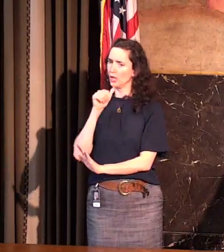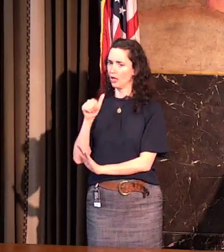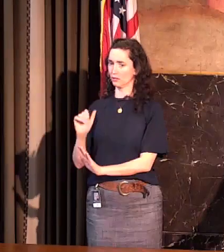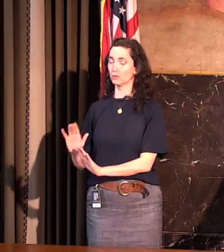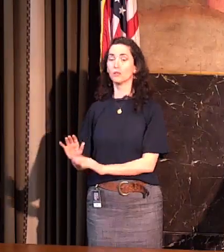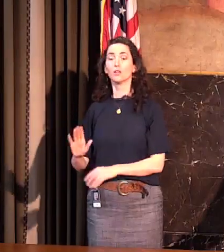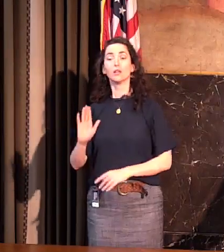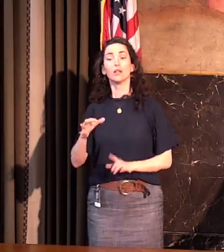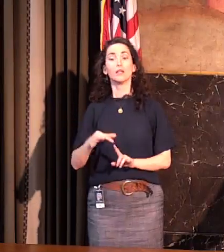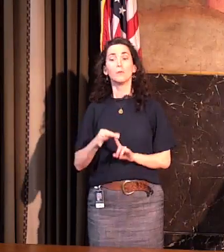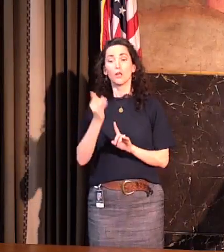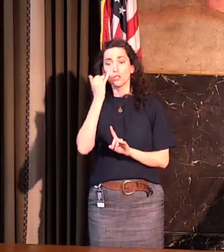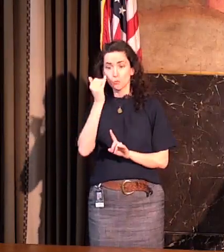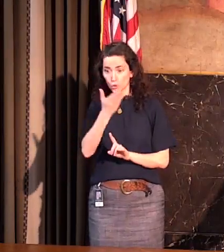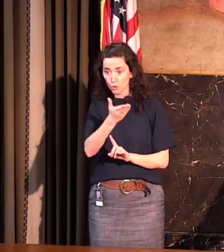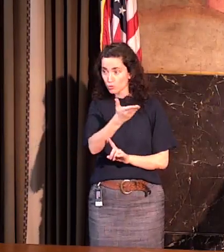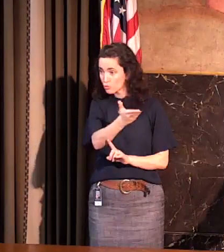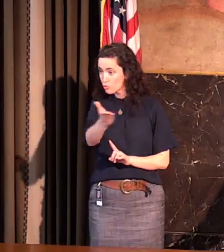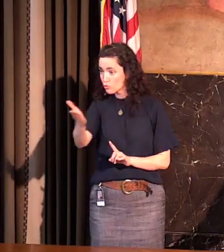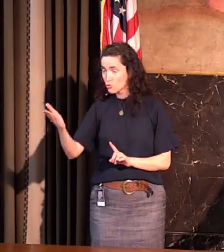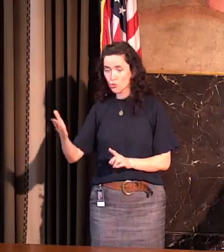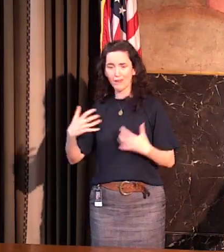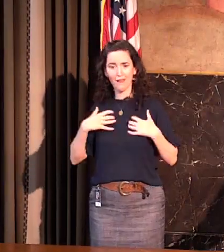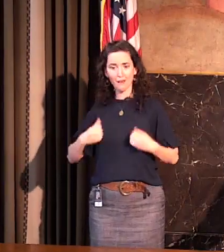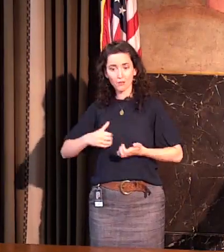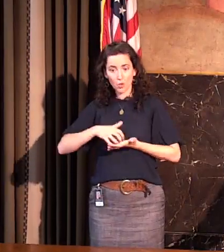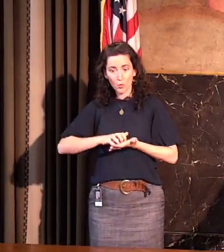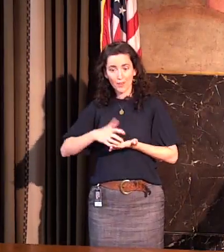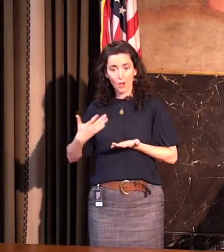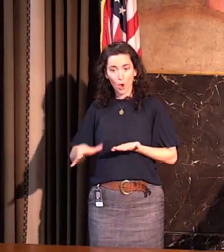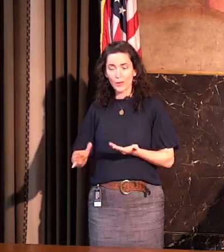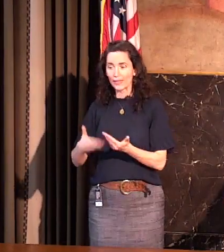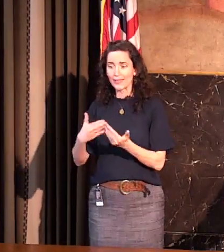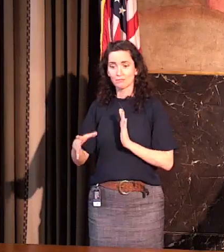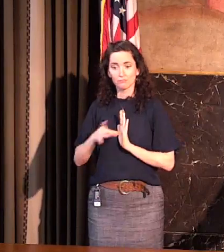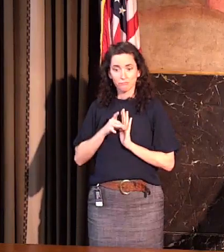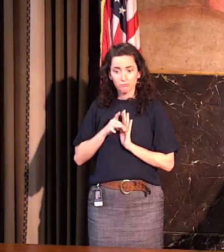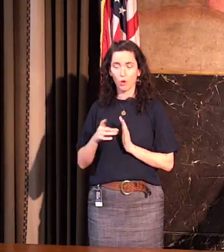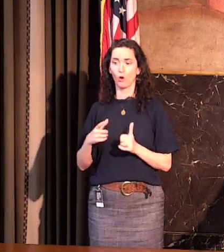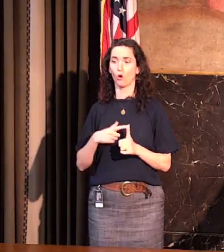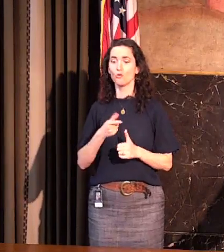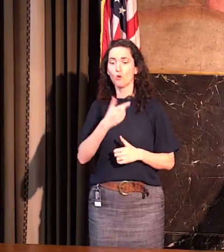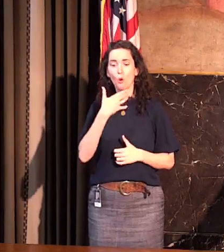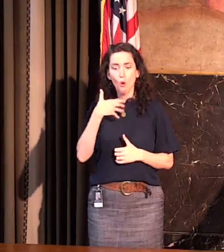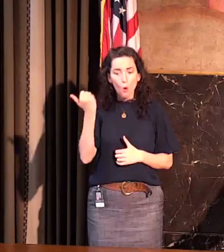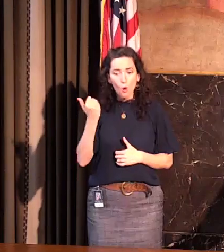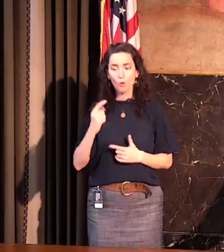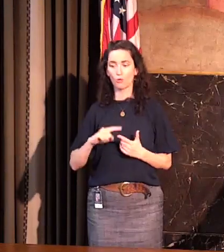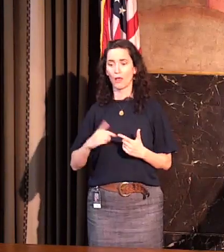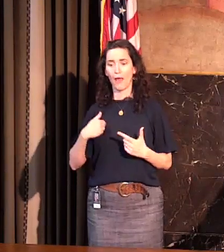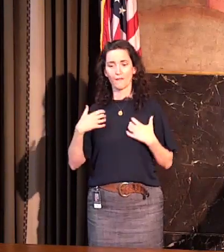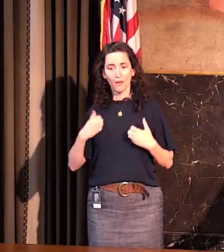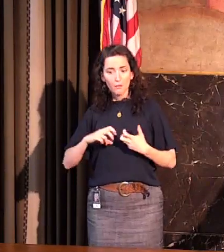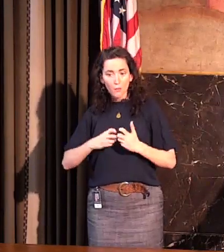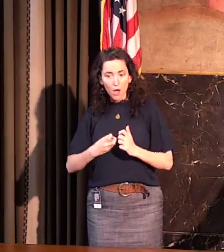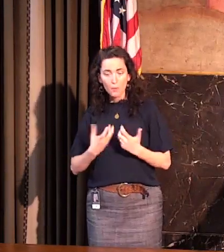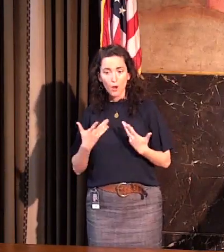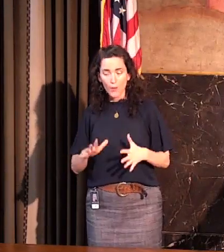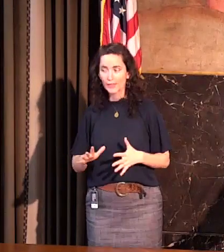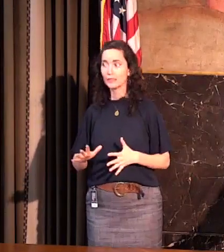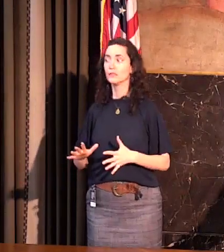you're one of the individuals out there who are more vulnerable to the disease by virtue of your age or an underlying comorbid health